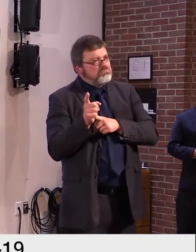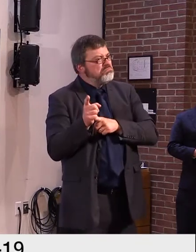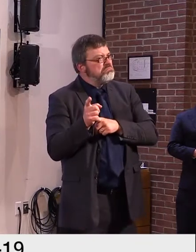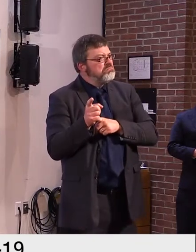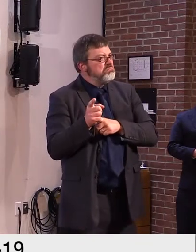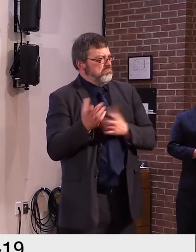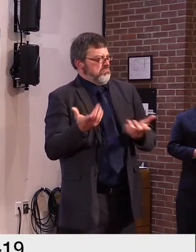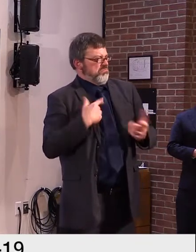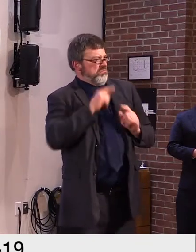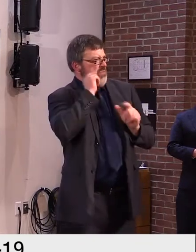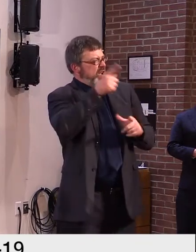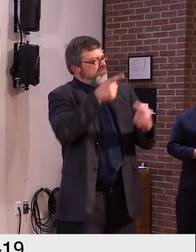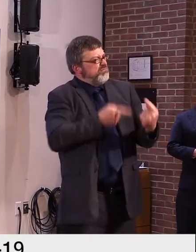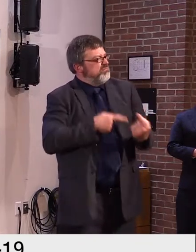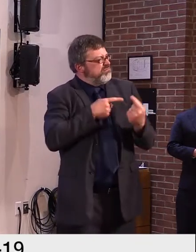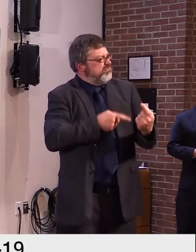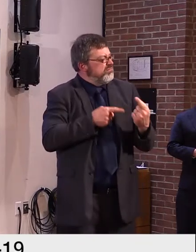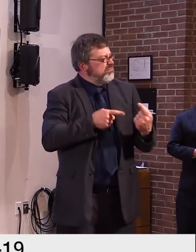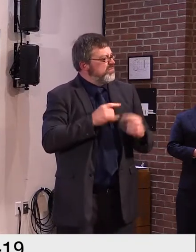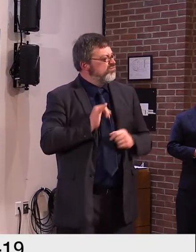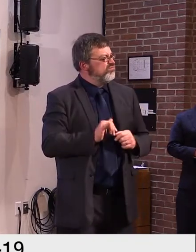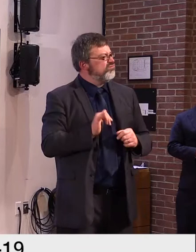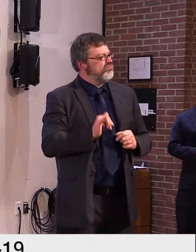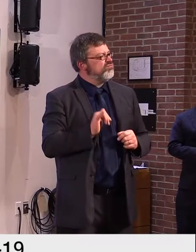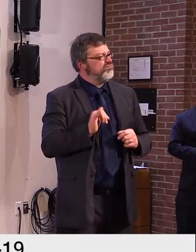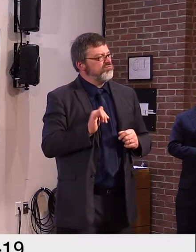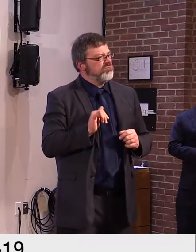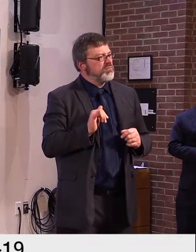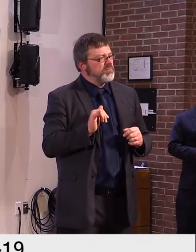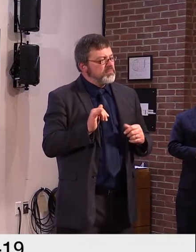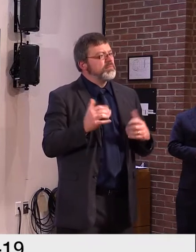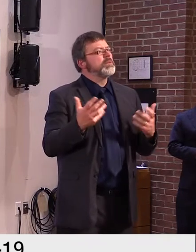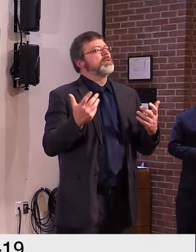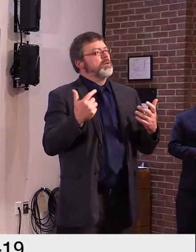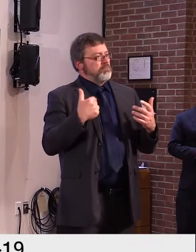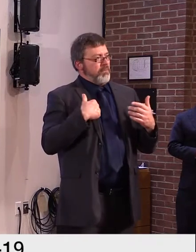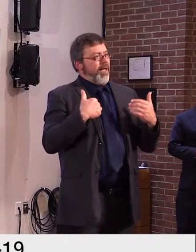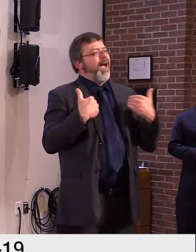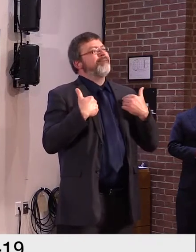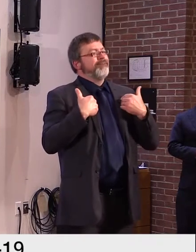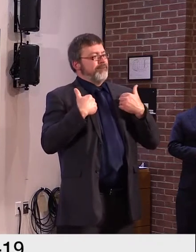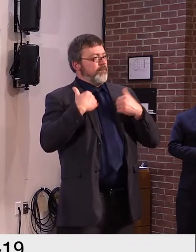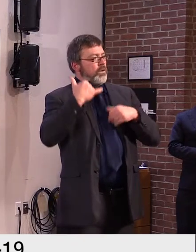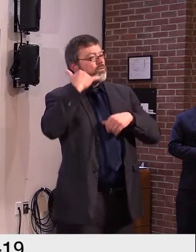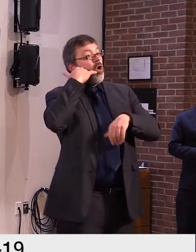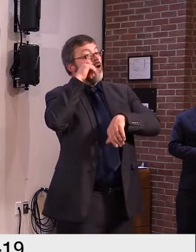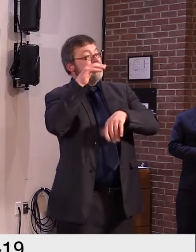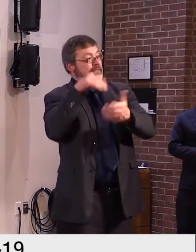up some other call centers for different grant programs, and I know